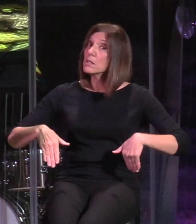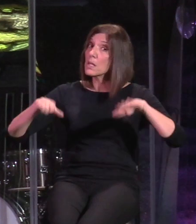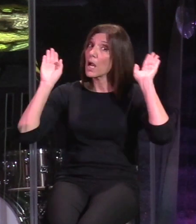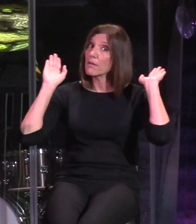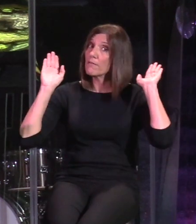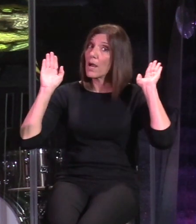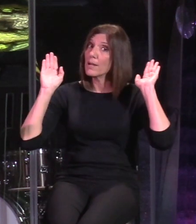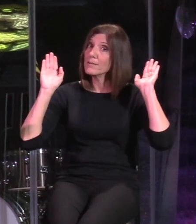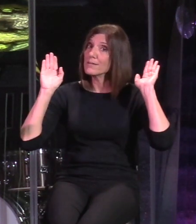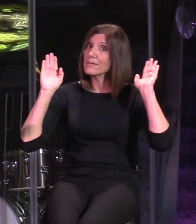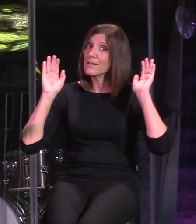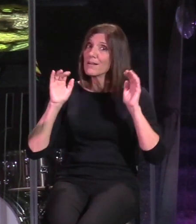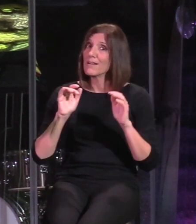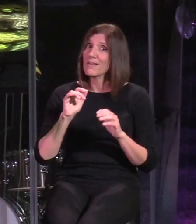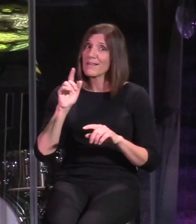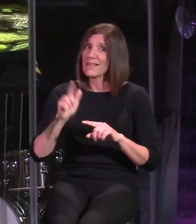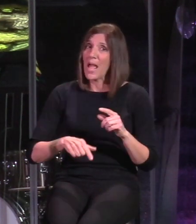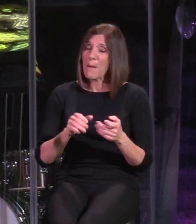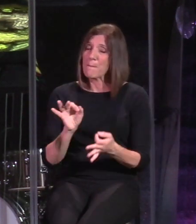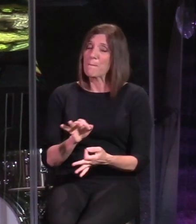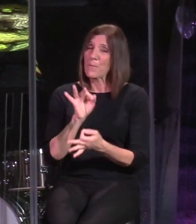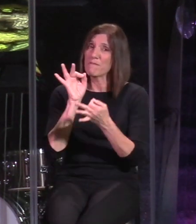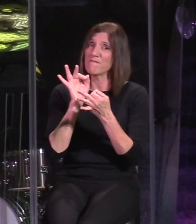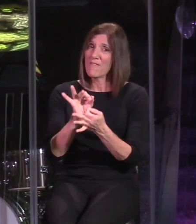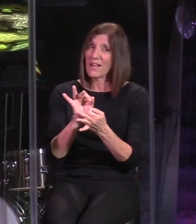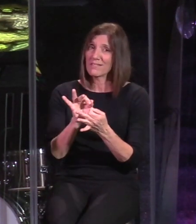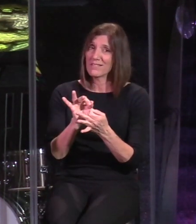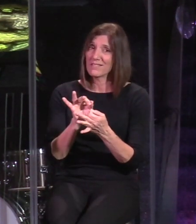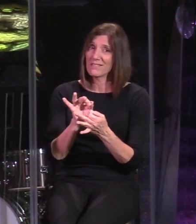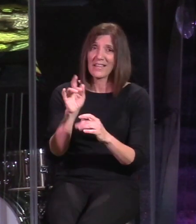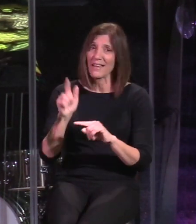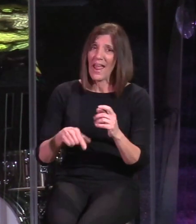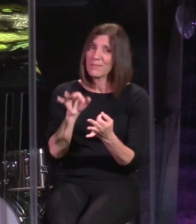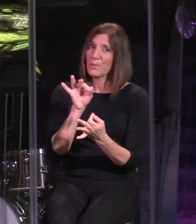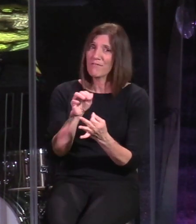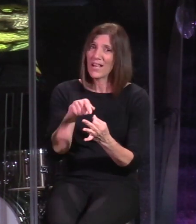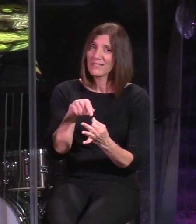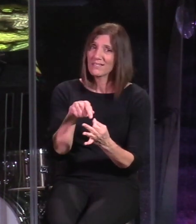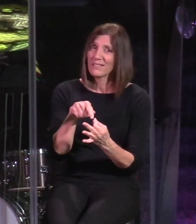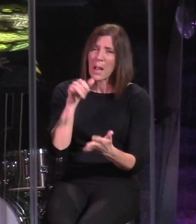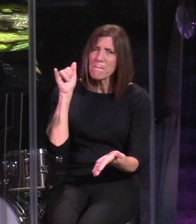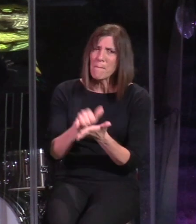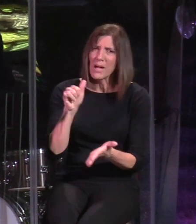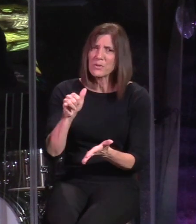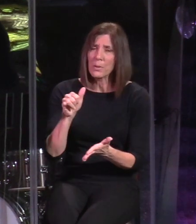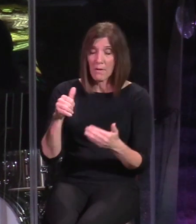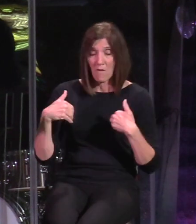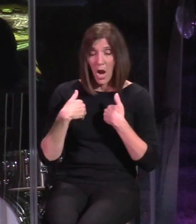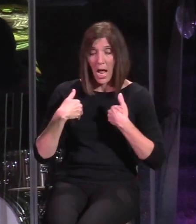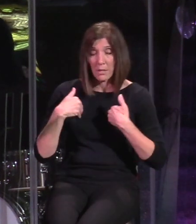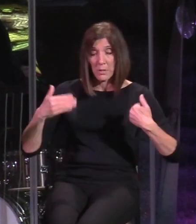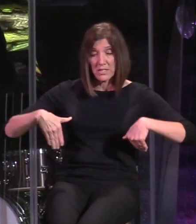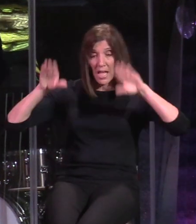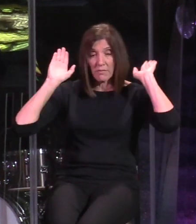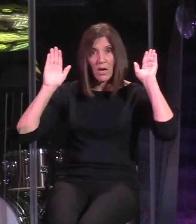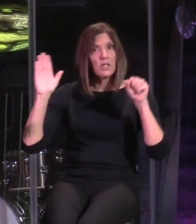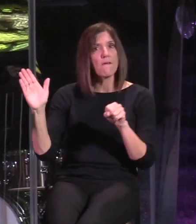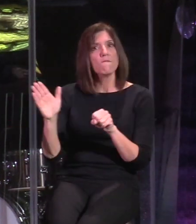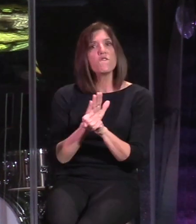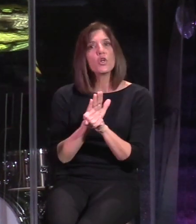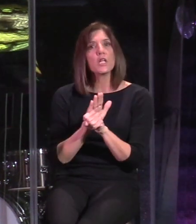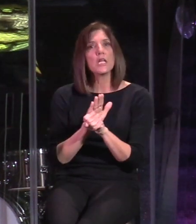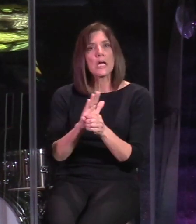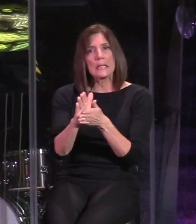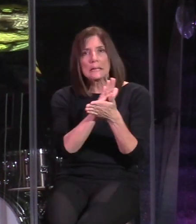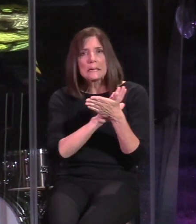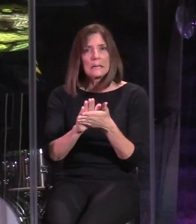not perfect the conscience of the worshiper, which means it's impossible for these animal sacrifices to completely